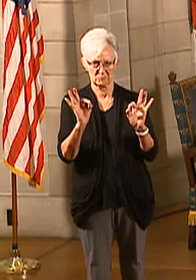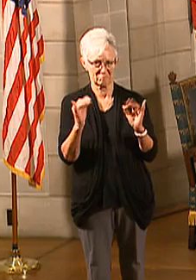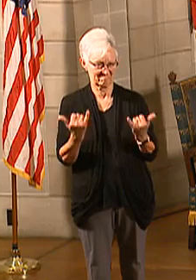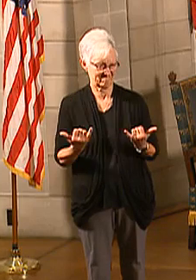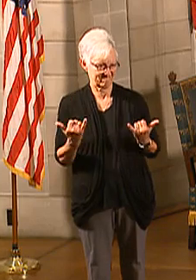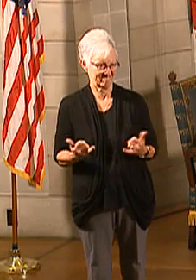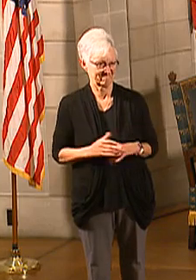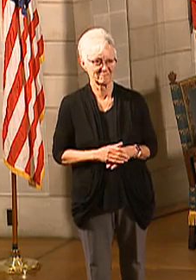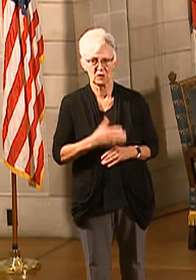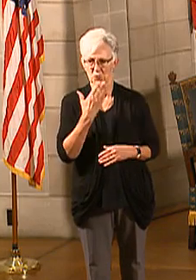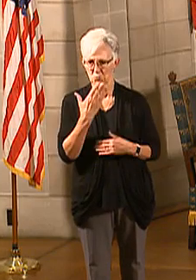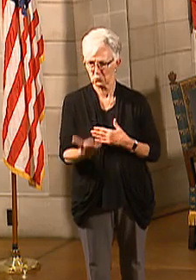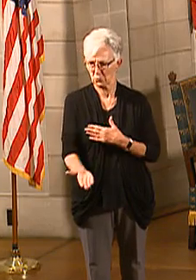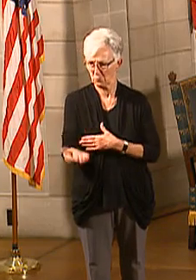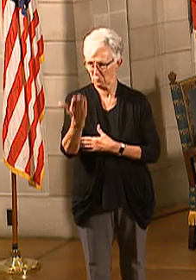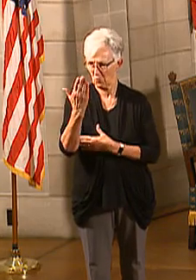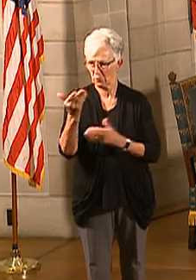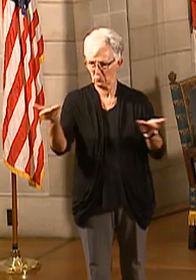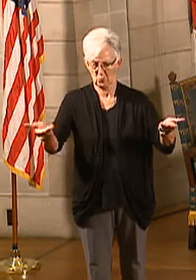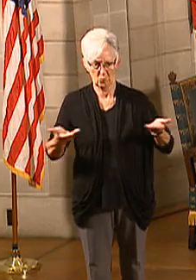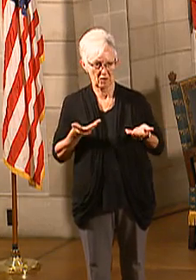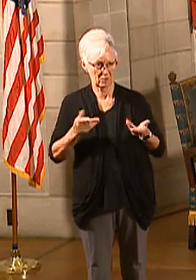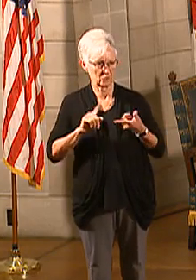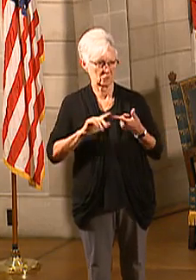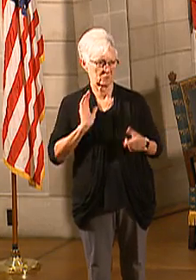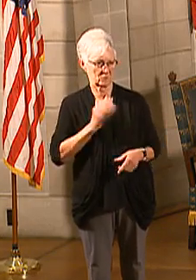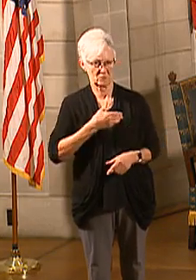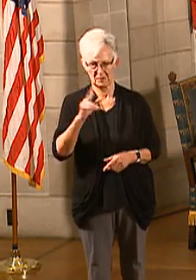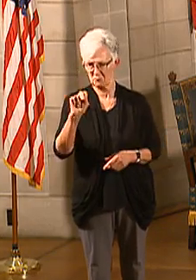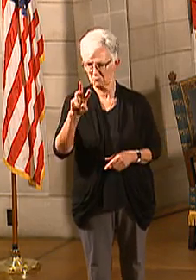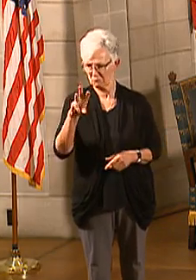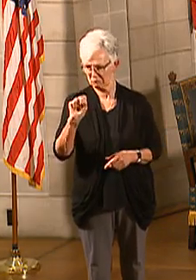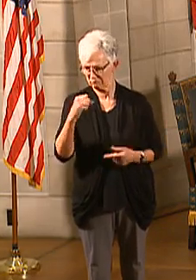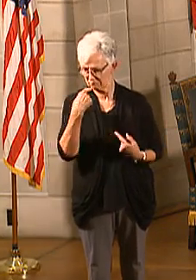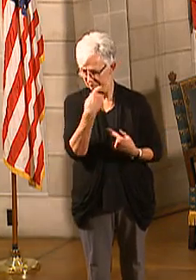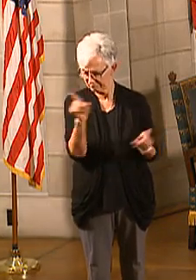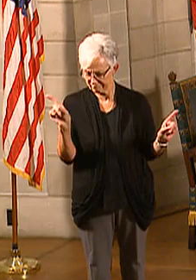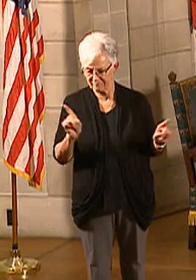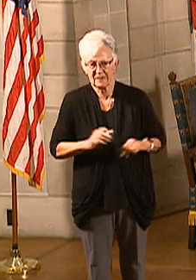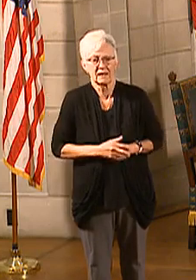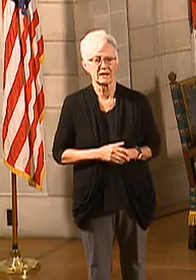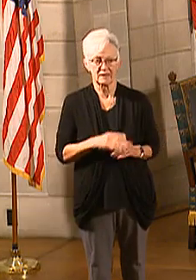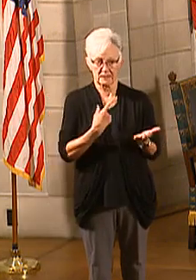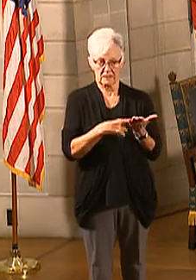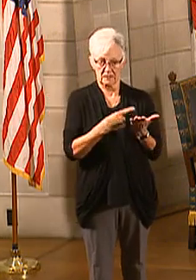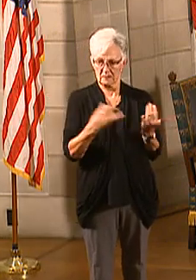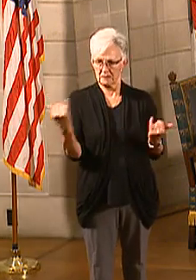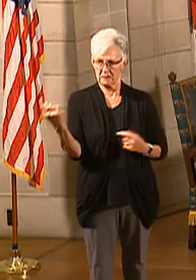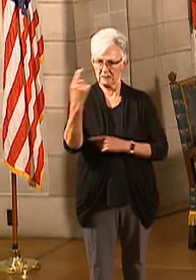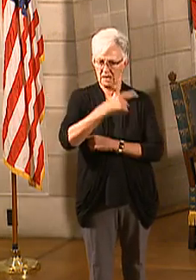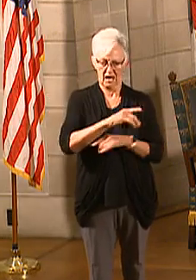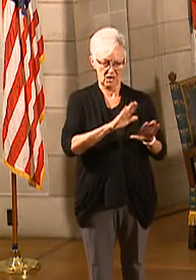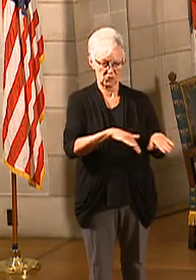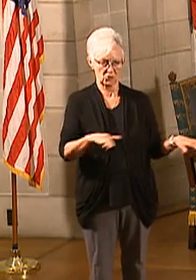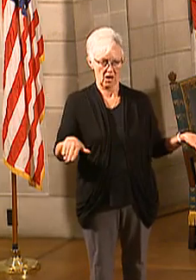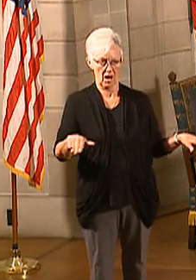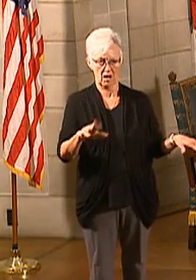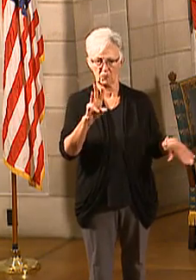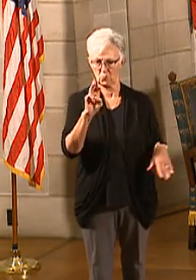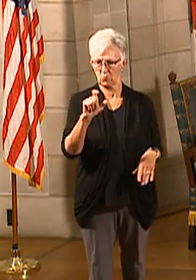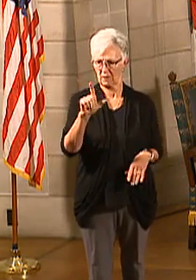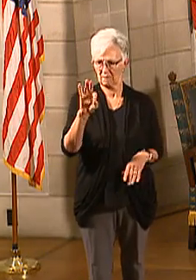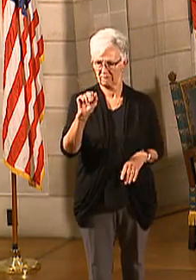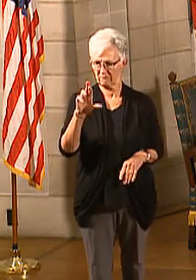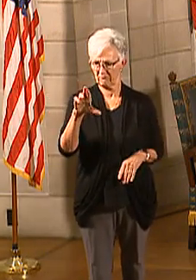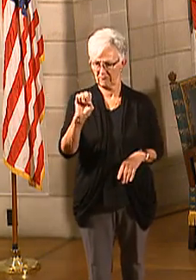Good morning, everybody, and welcome to our press briefing where we're going to be talking about Child Welfare Workforce Month